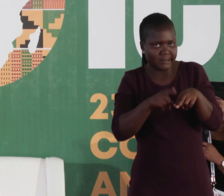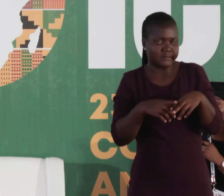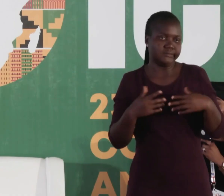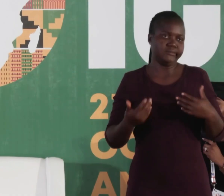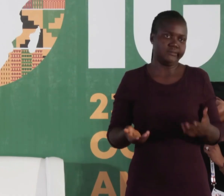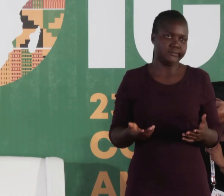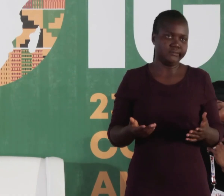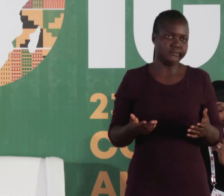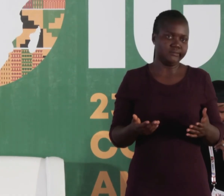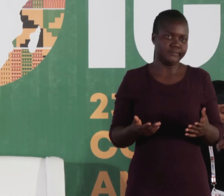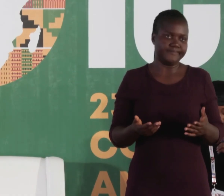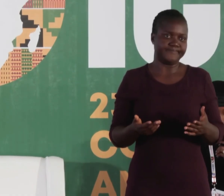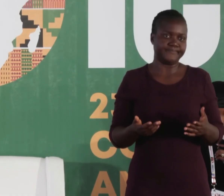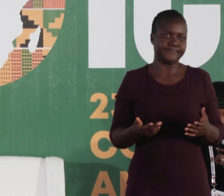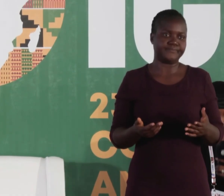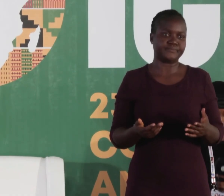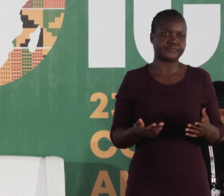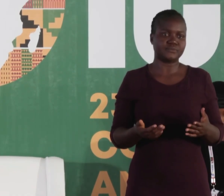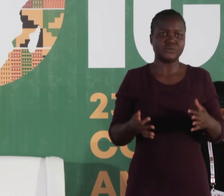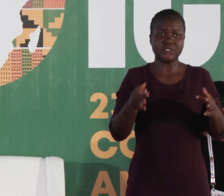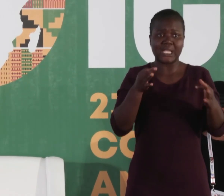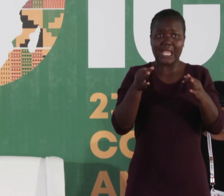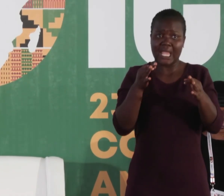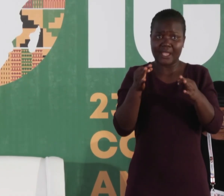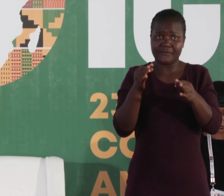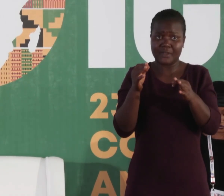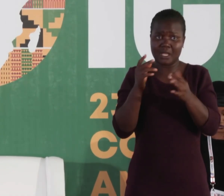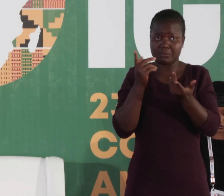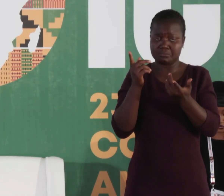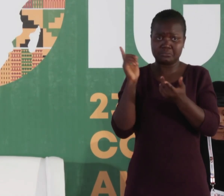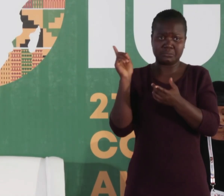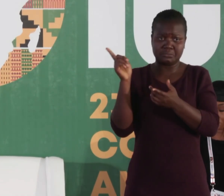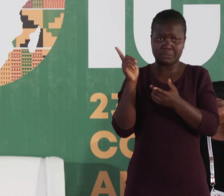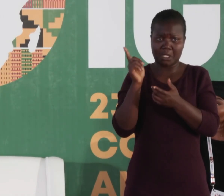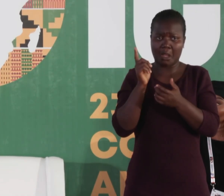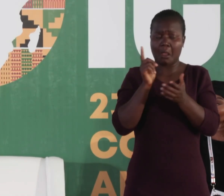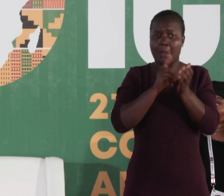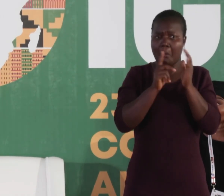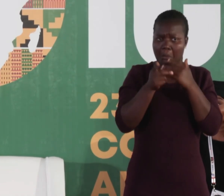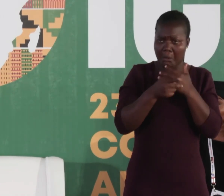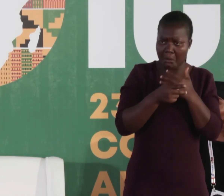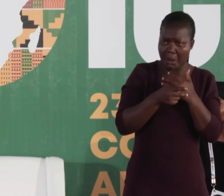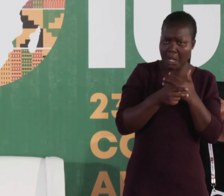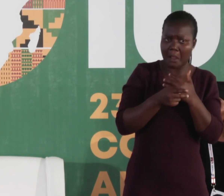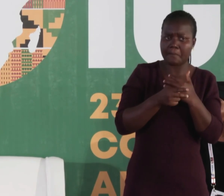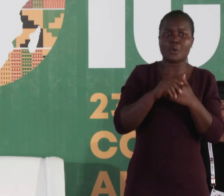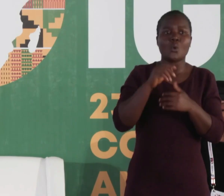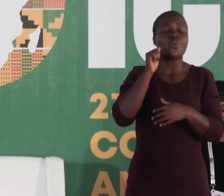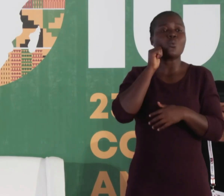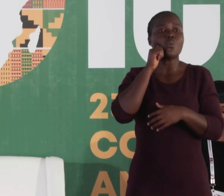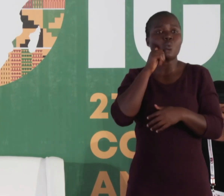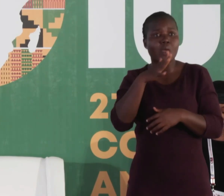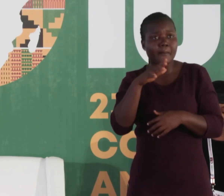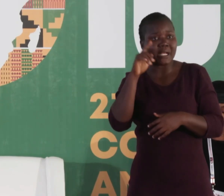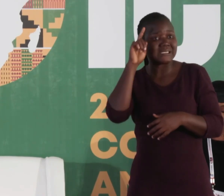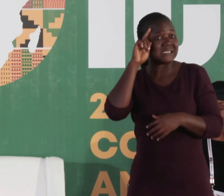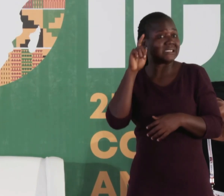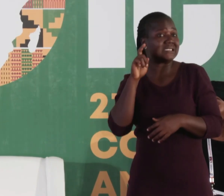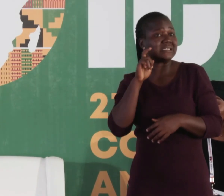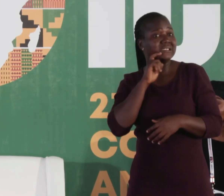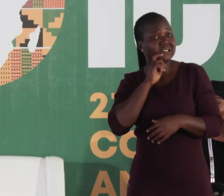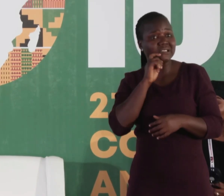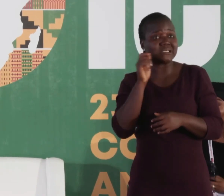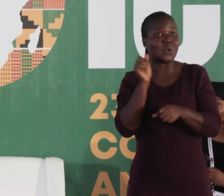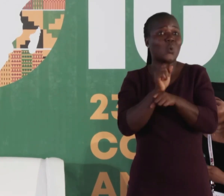program clinics. In the TOPAZ intervention arm, female sex workers were initiated on PrEP at